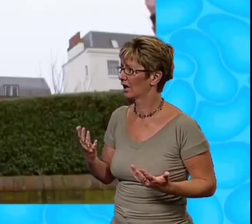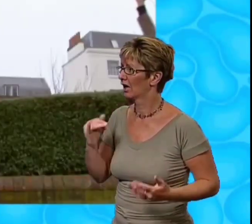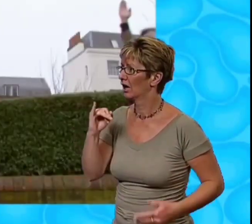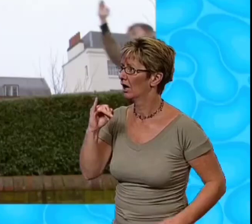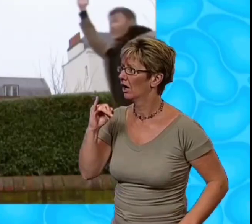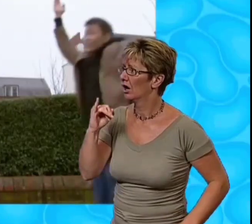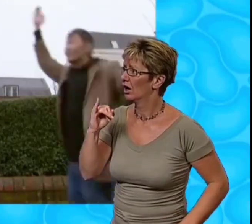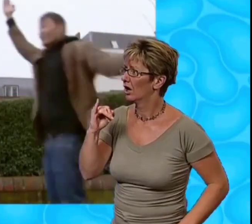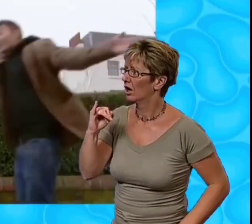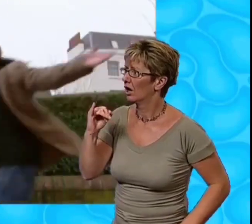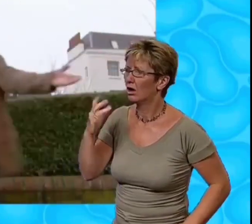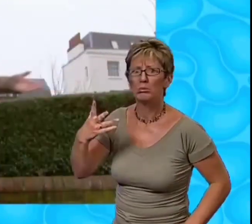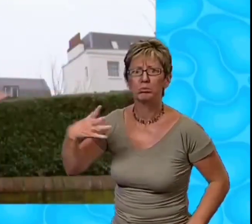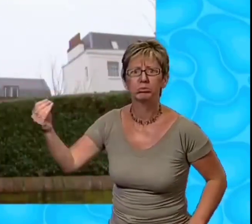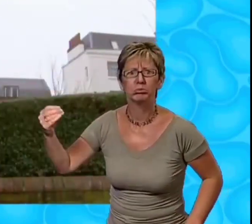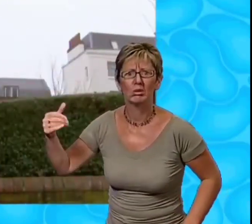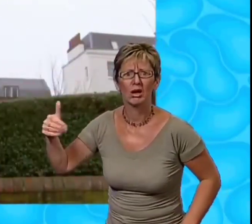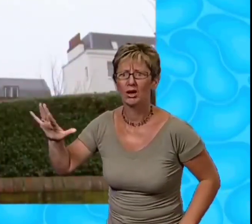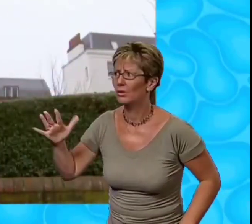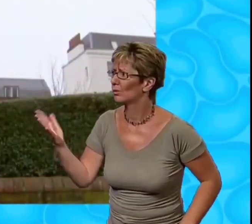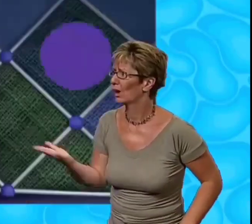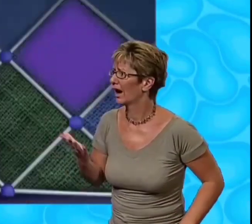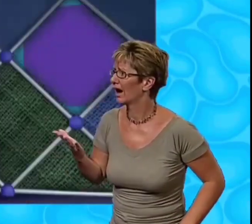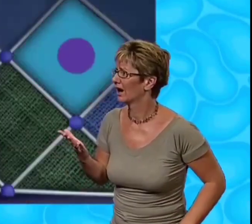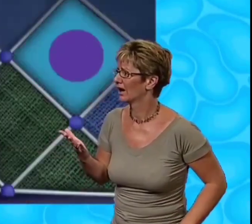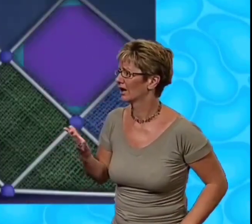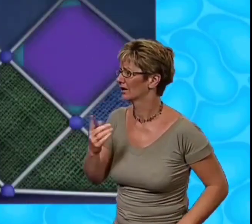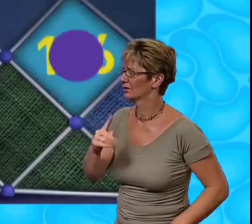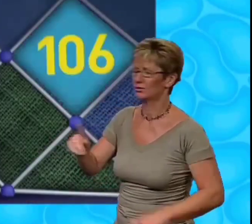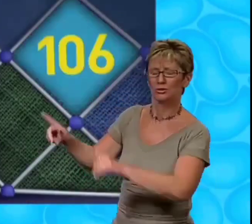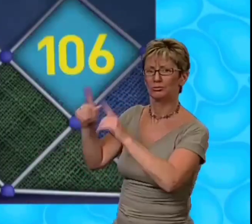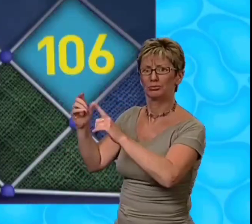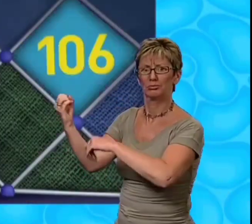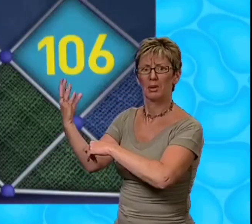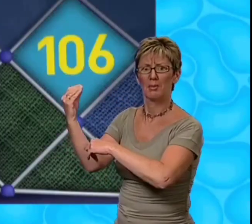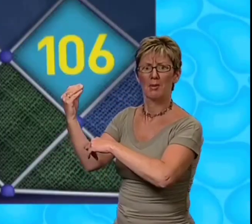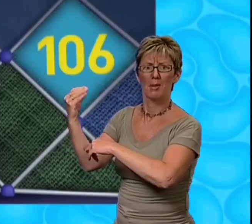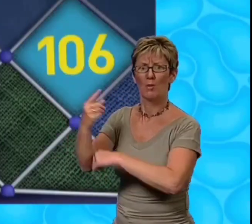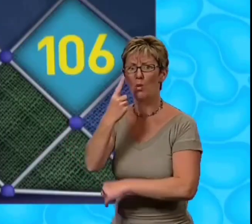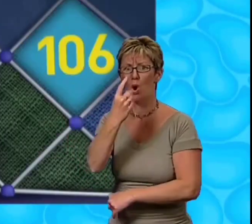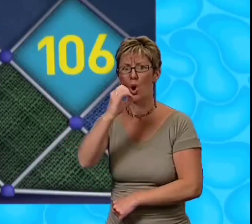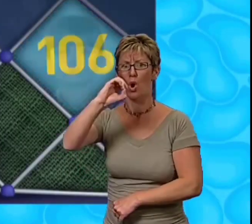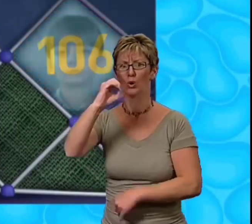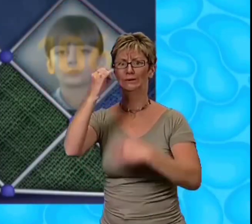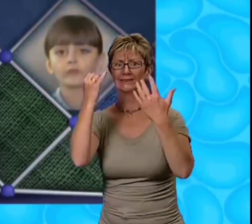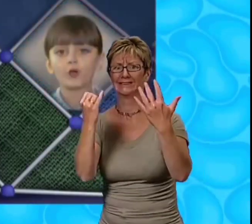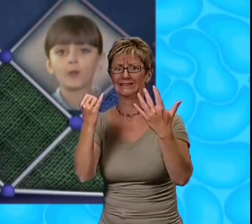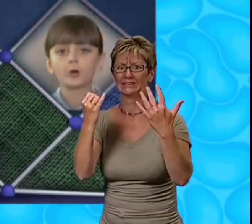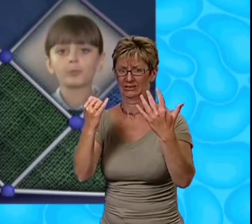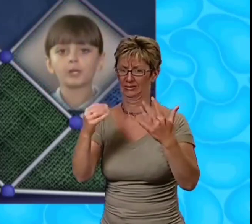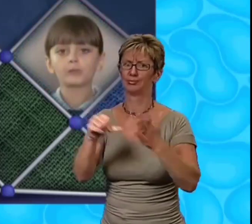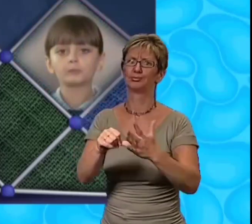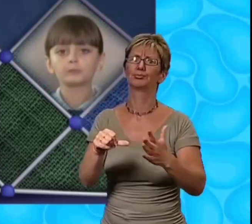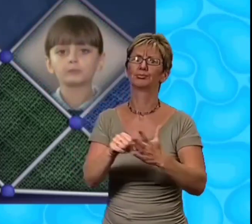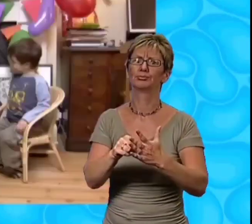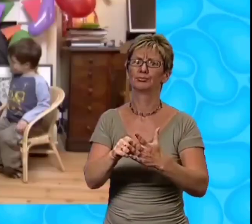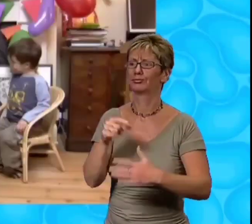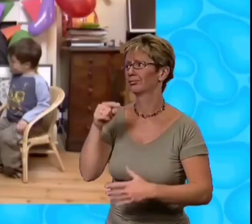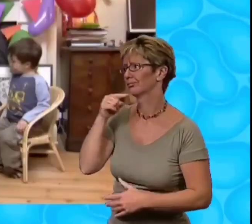Oh no, what's he going to do next? Agent 106 here. We've got a